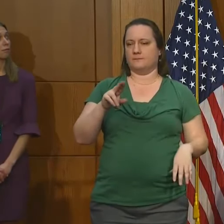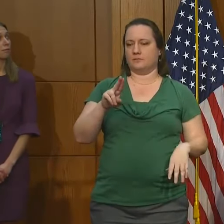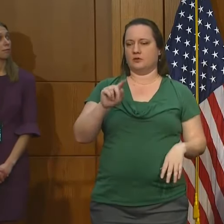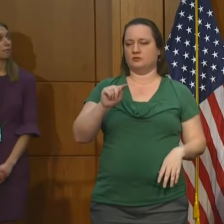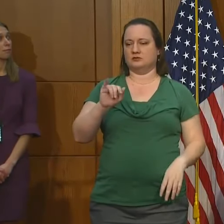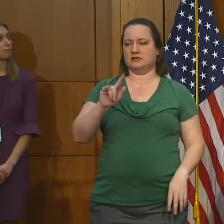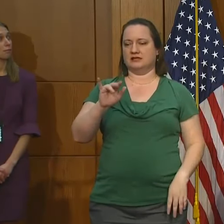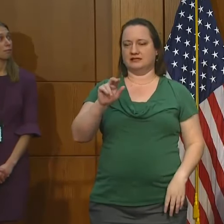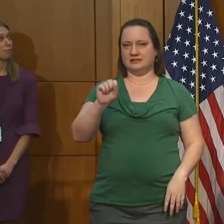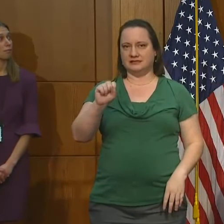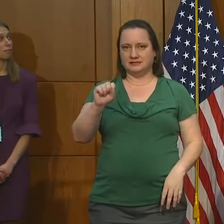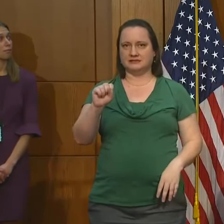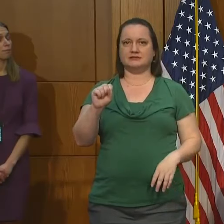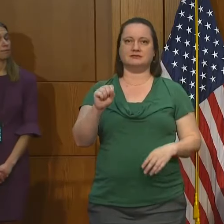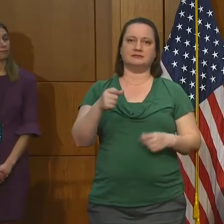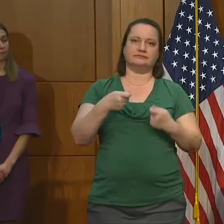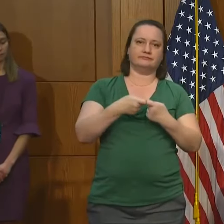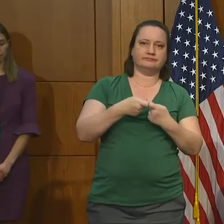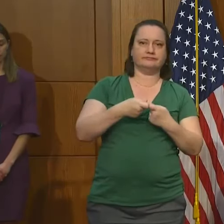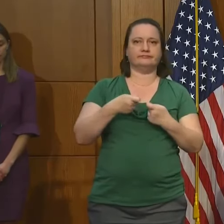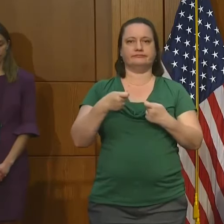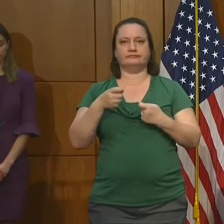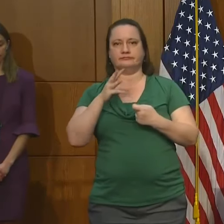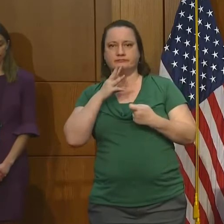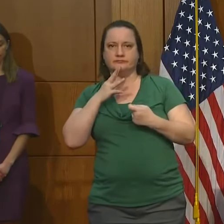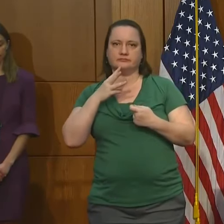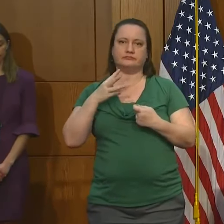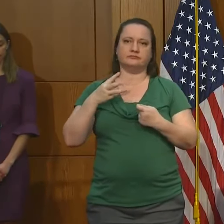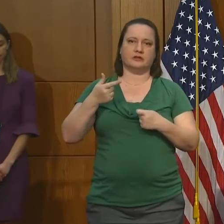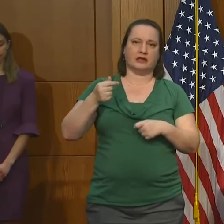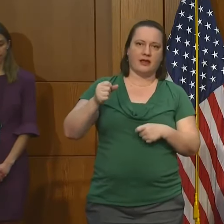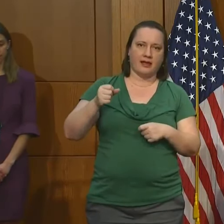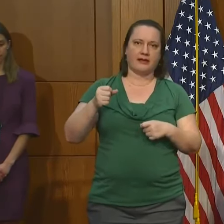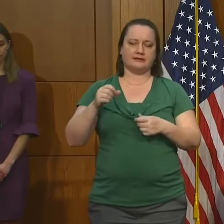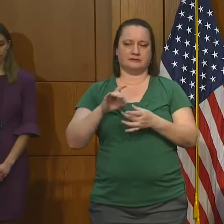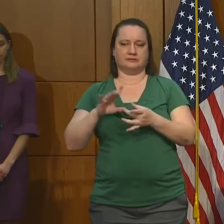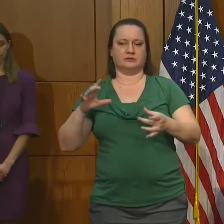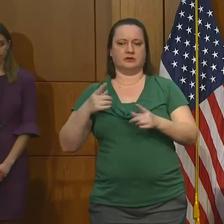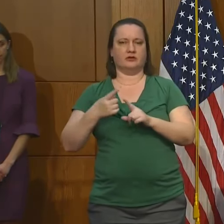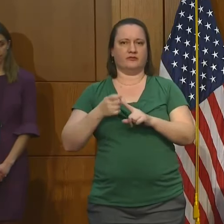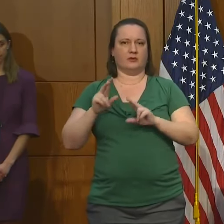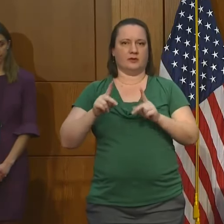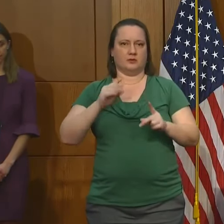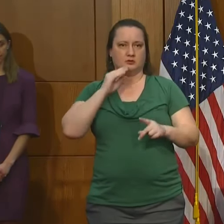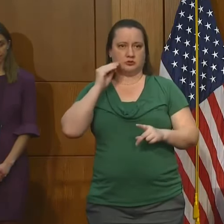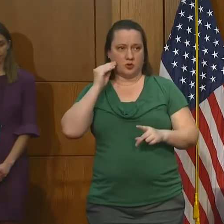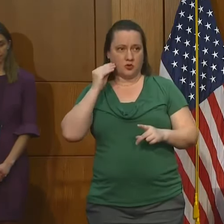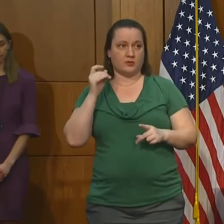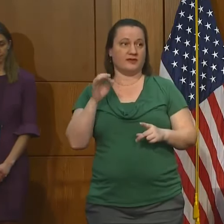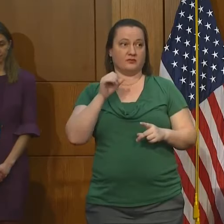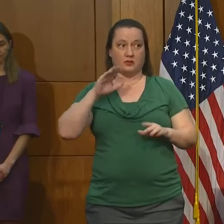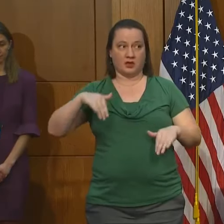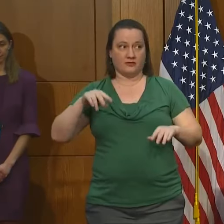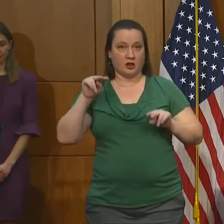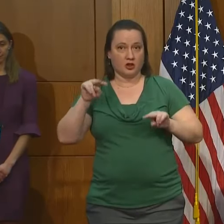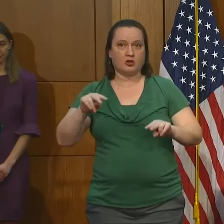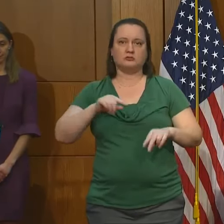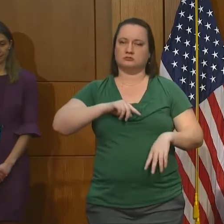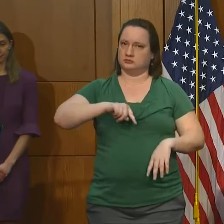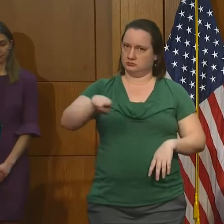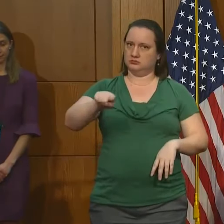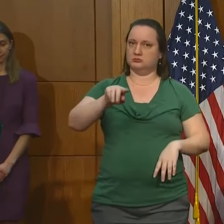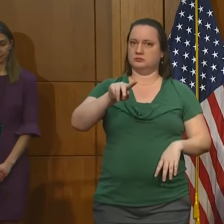discontinued from people's homes. And I think all of you, or if you haven't, need to see what happened in Petersburg